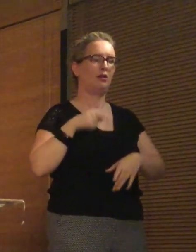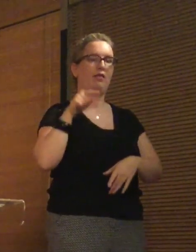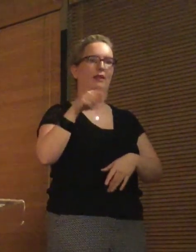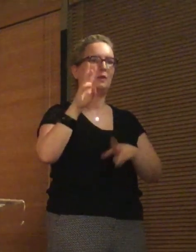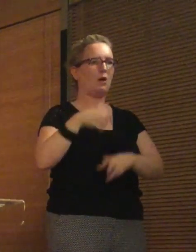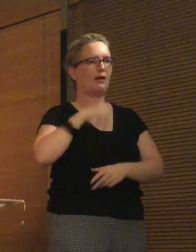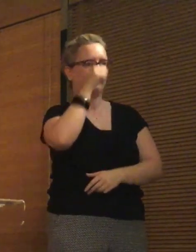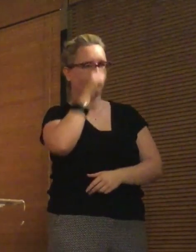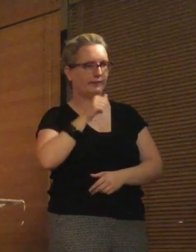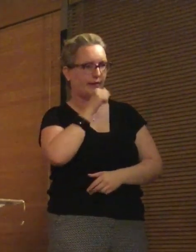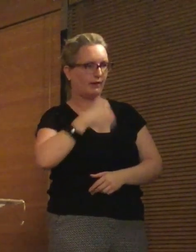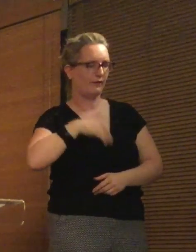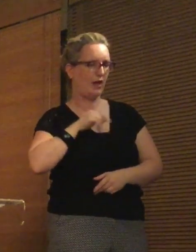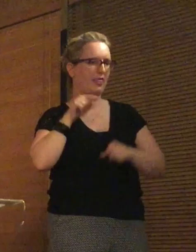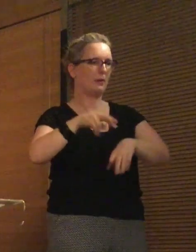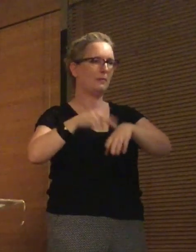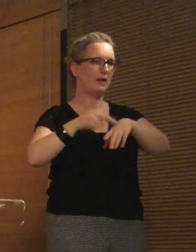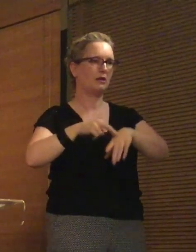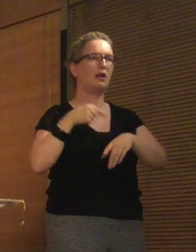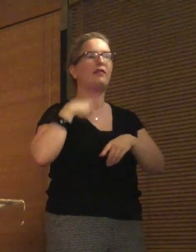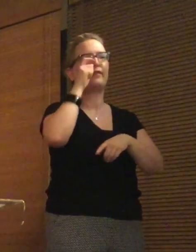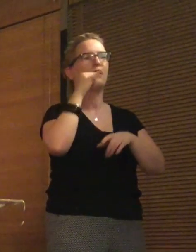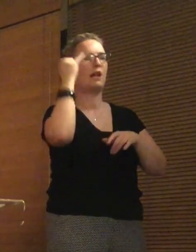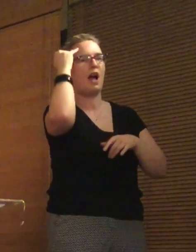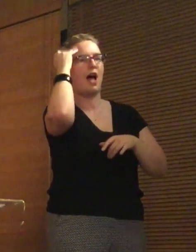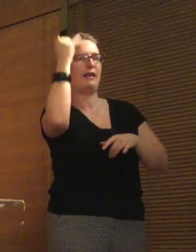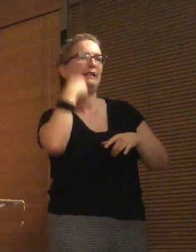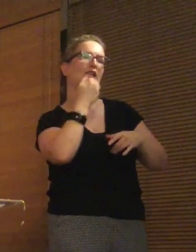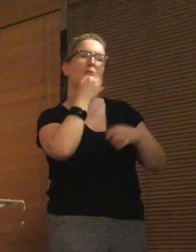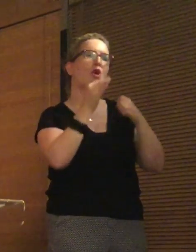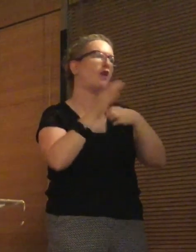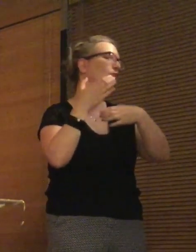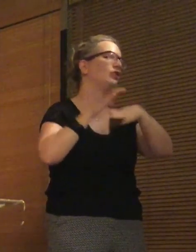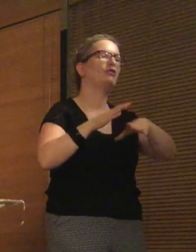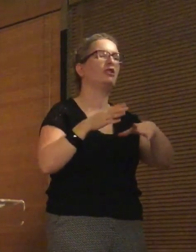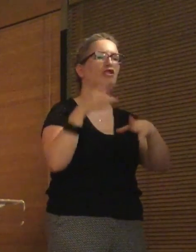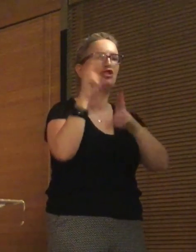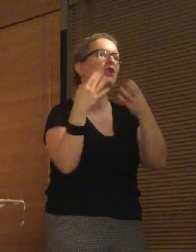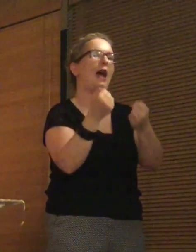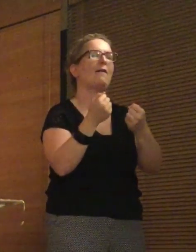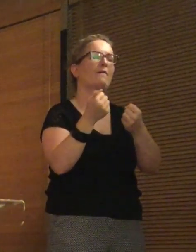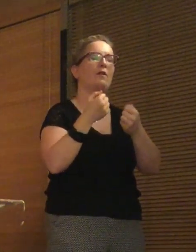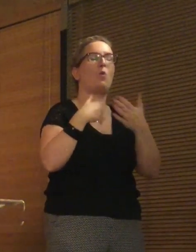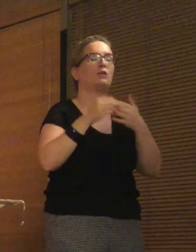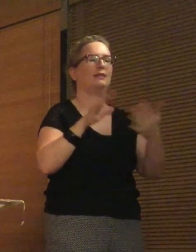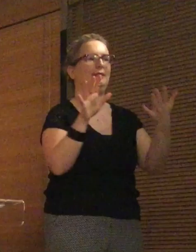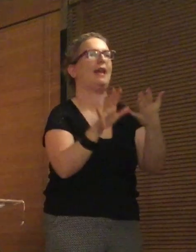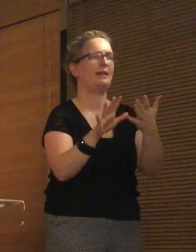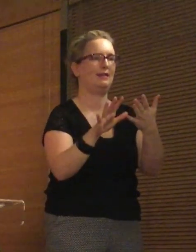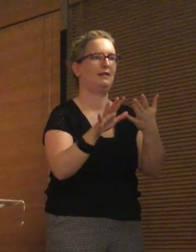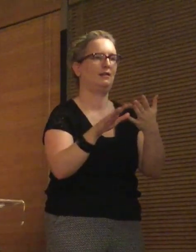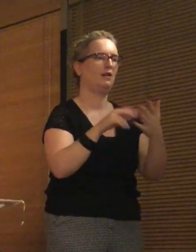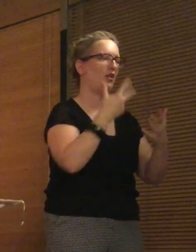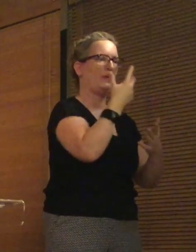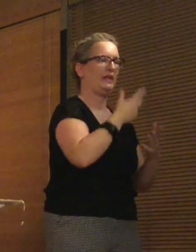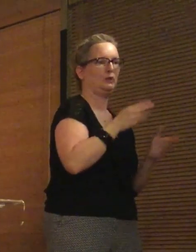ones, that the ideal number of children was 10. So women, this terrible operation was inflicted on